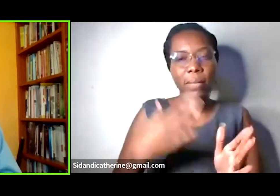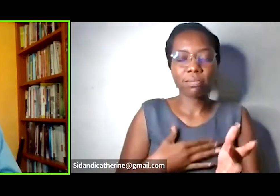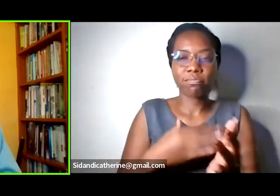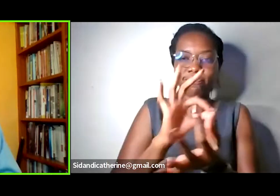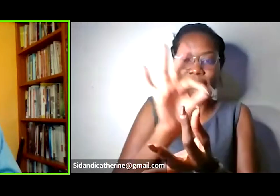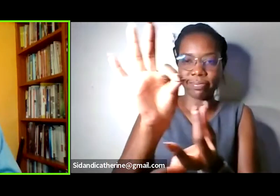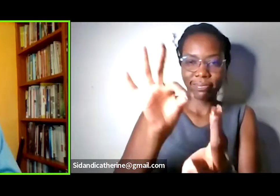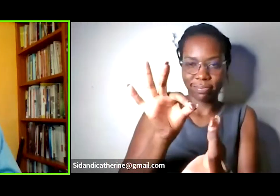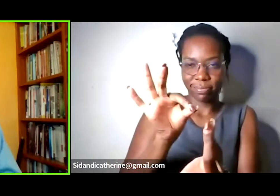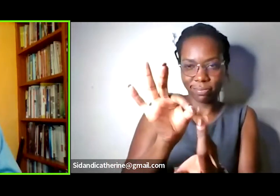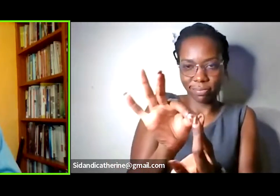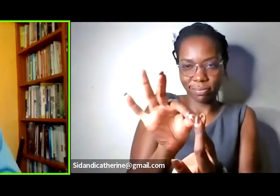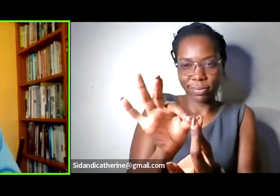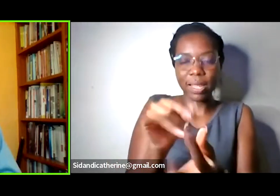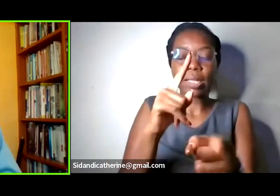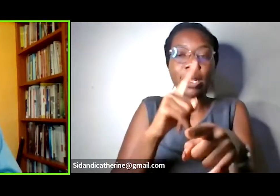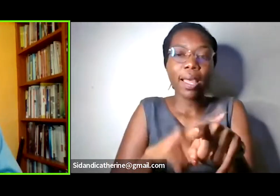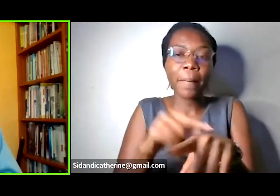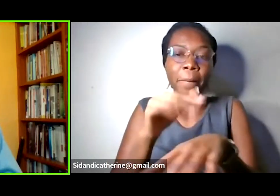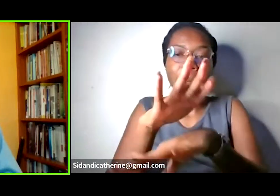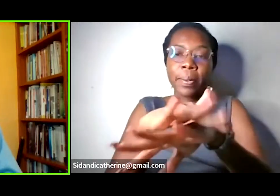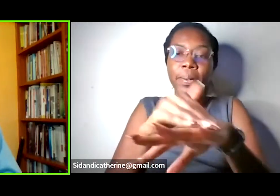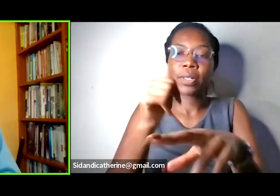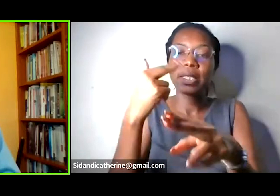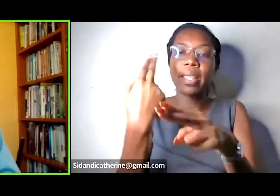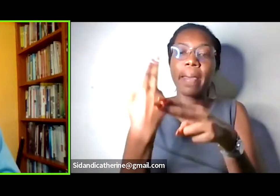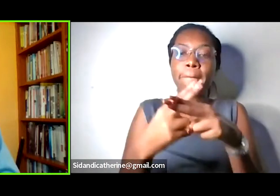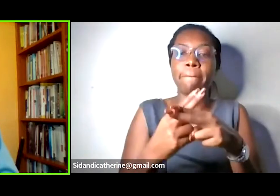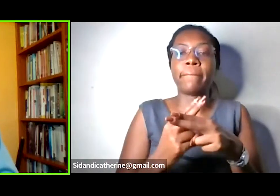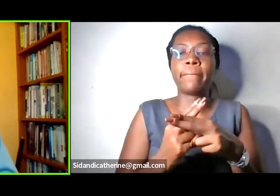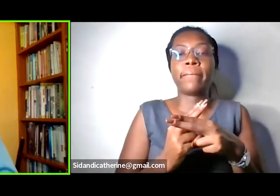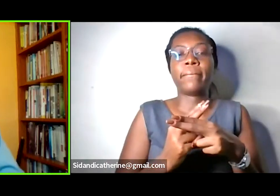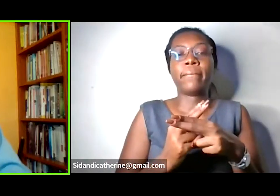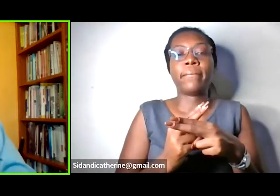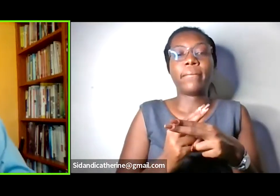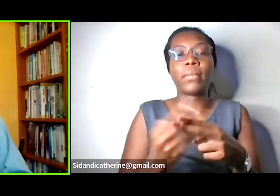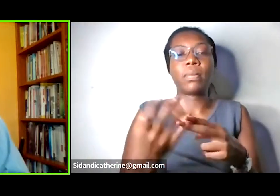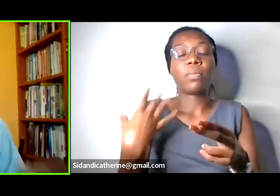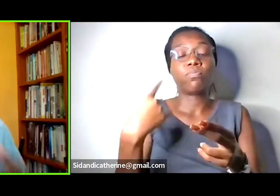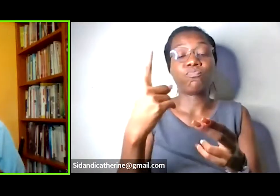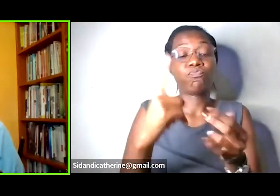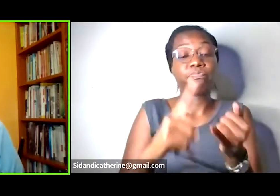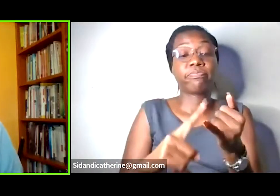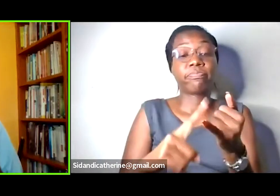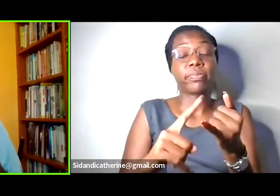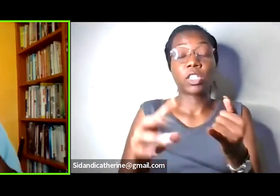specific. That the answer to that and the answer to cracking the code is